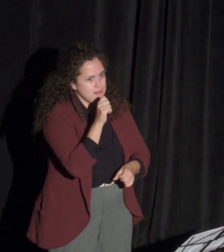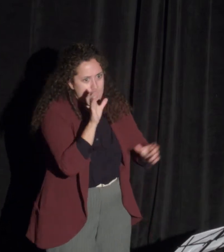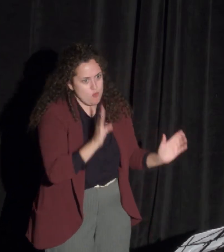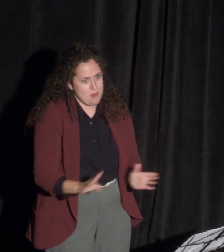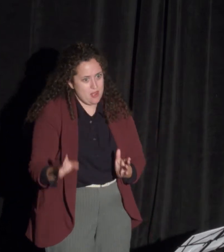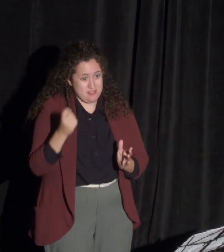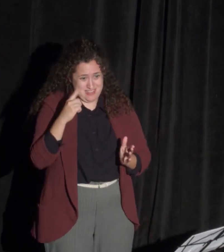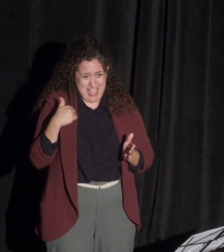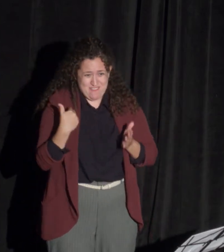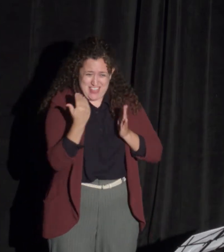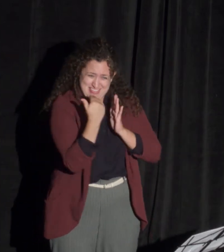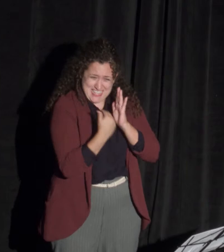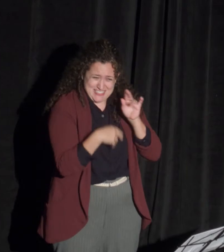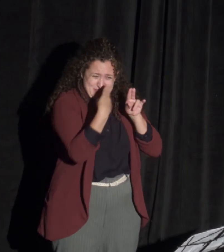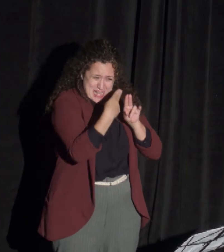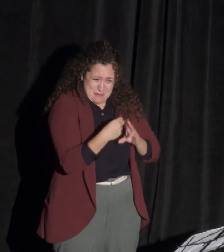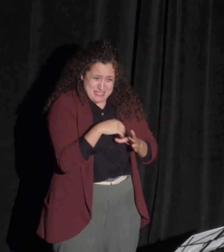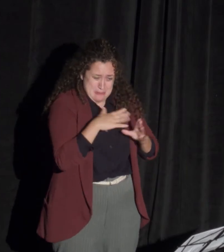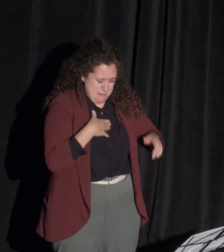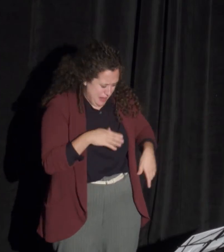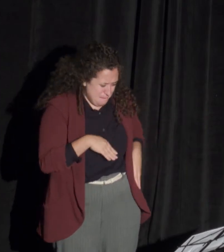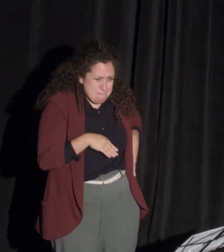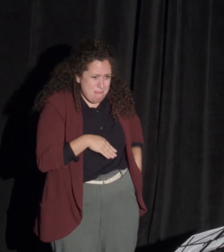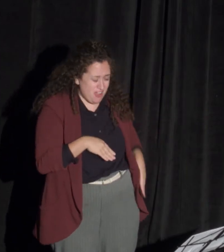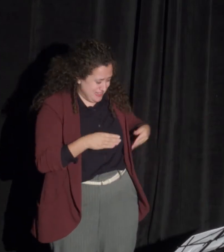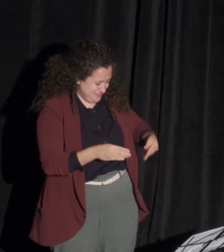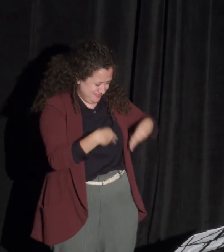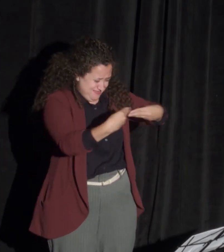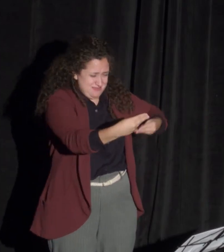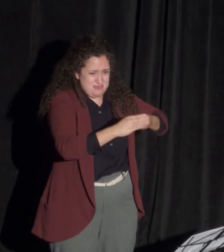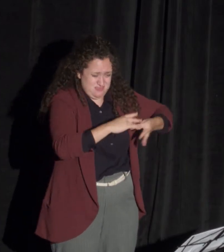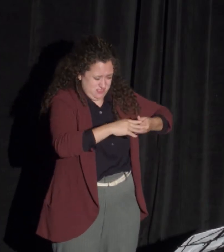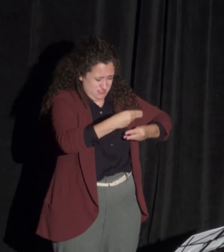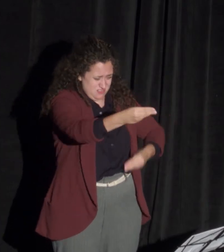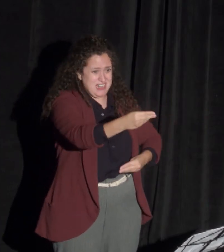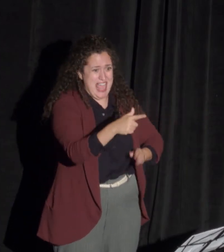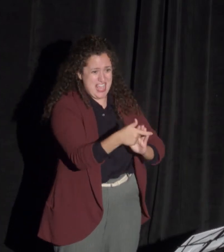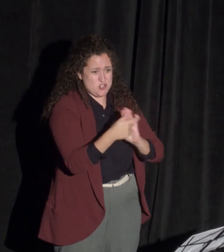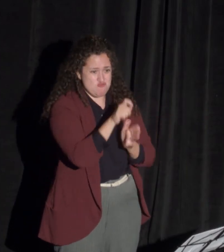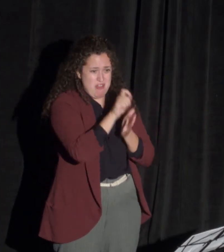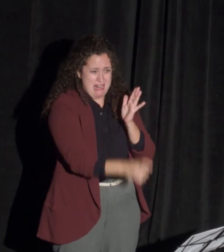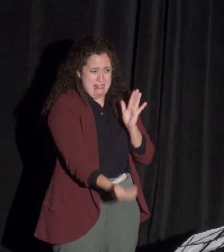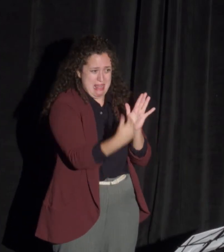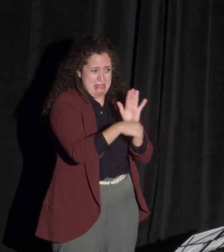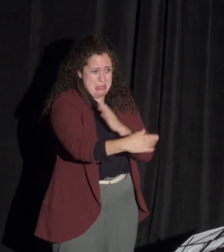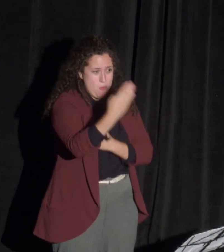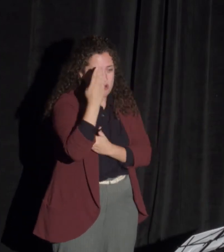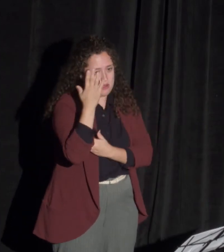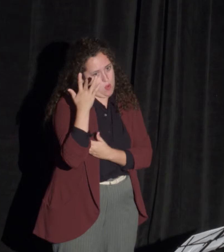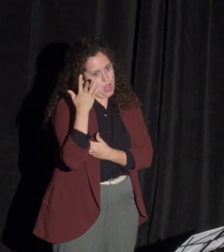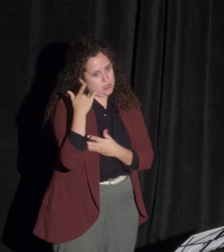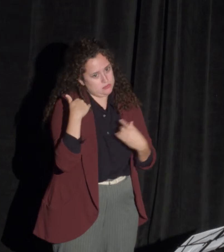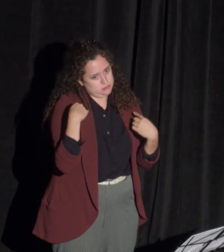pocket that is probably, I had to rewrite it this morning because it had been through so many Hugo ceremonies.